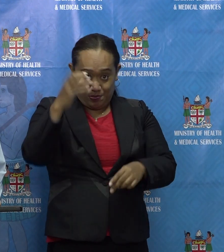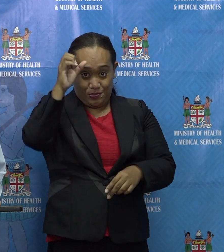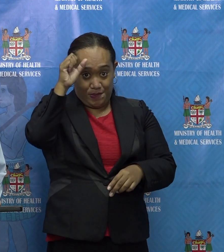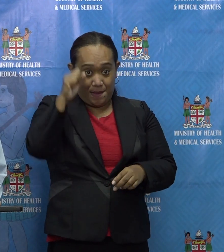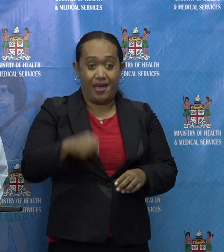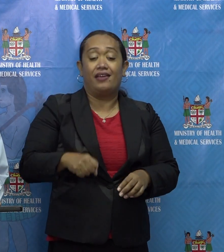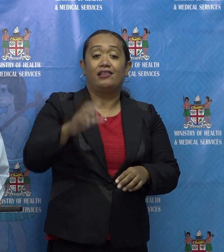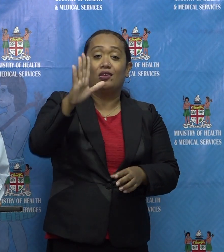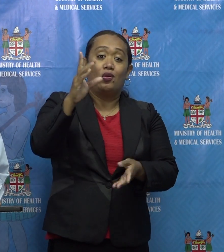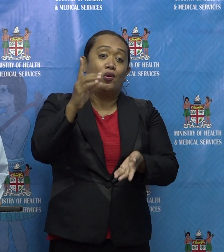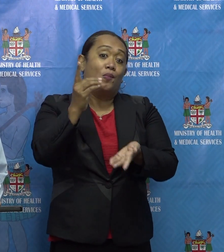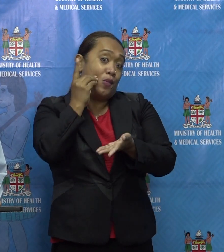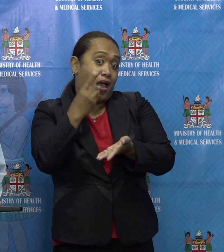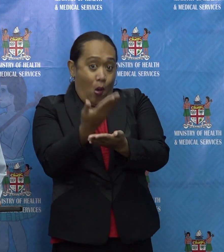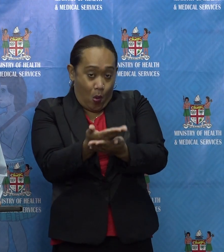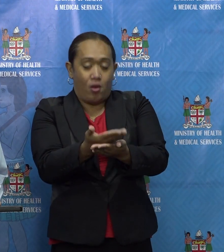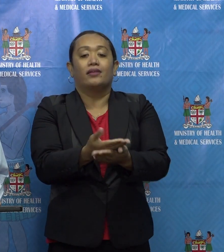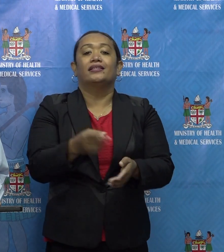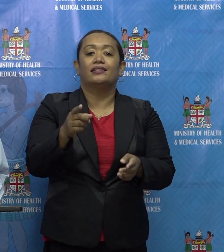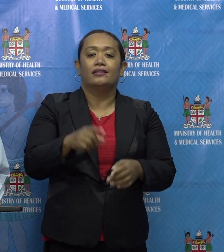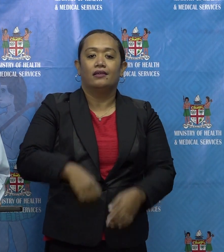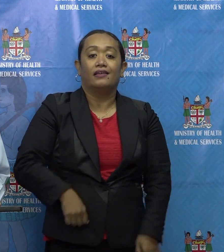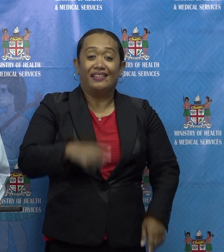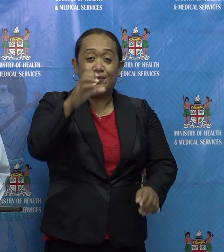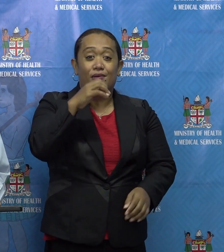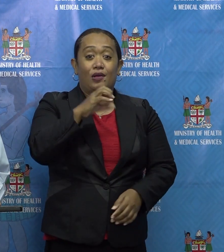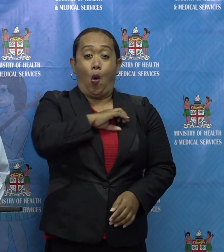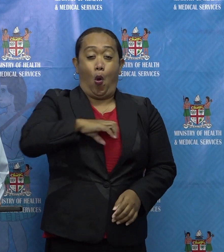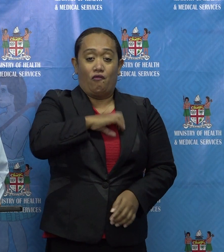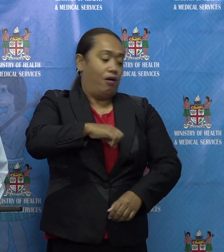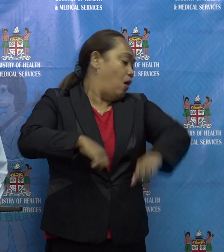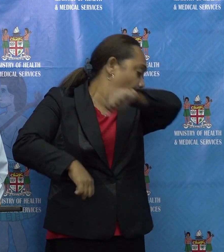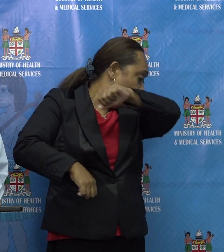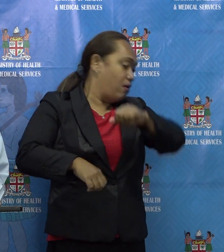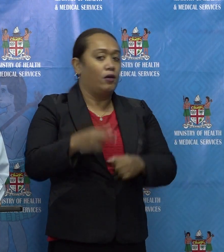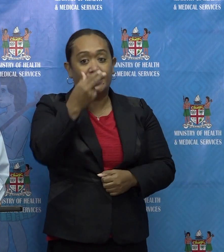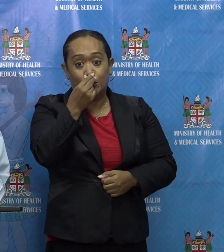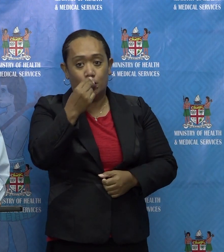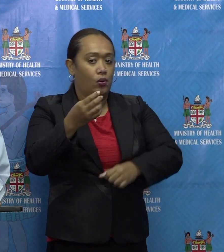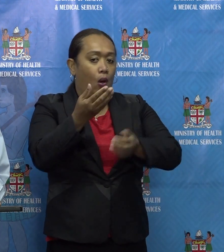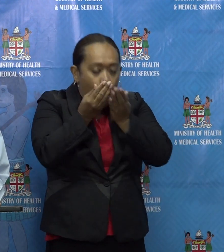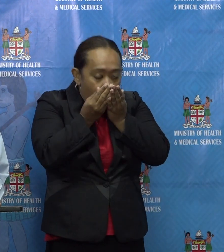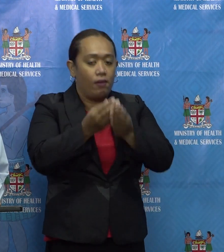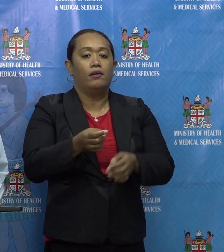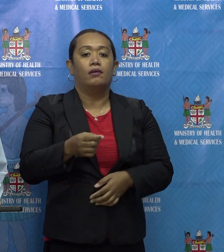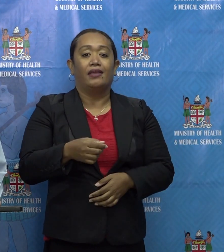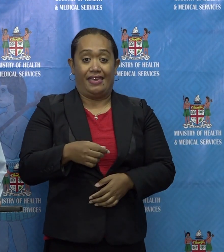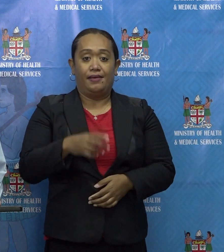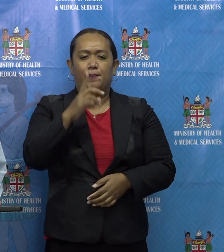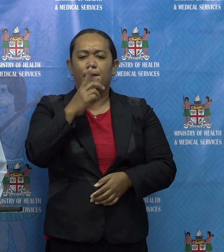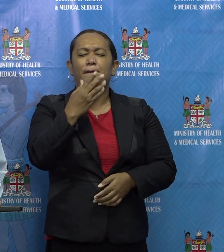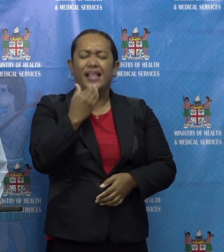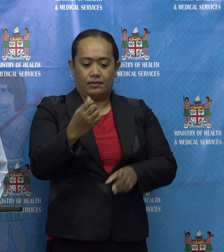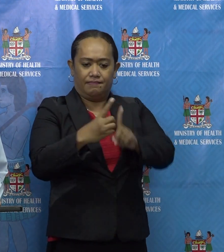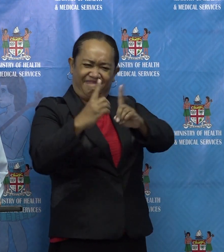on, cough into your elbow or in a tissue which you immediately discard. Avoid physical contact with anyone else if you can help